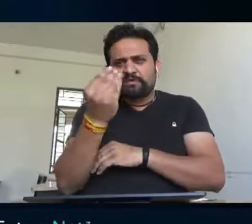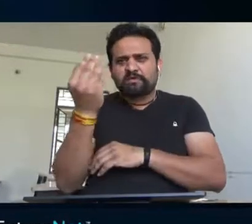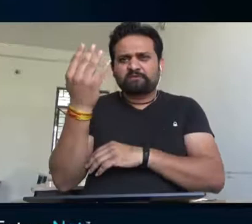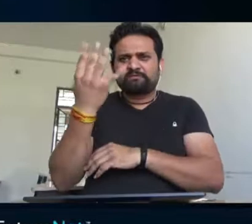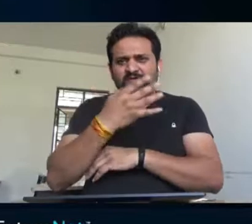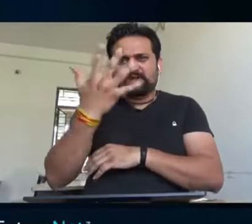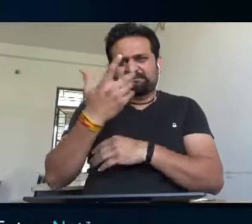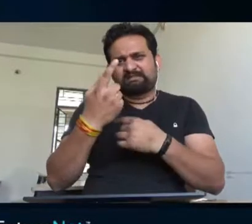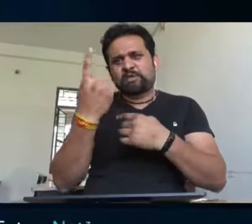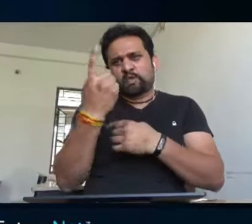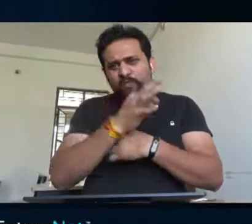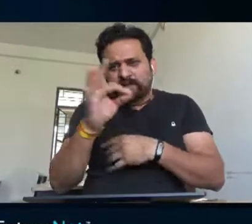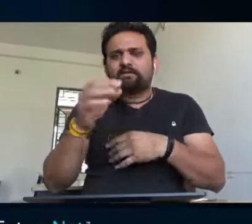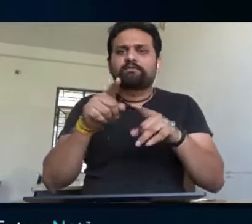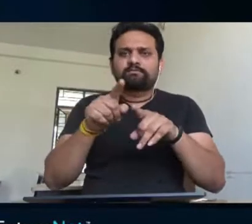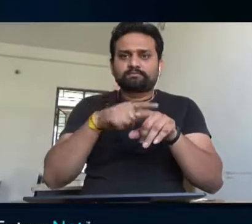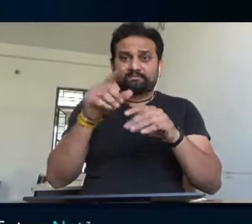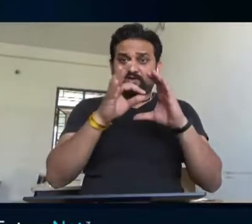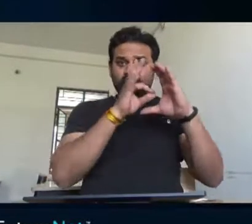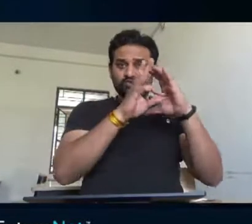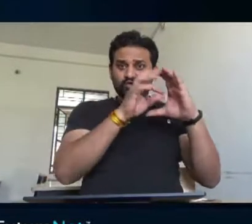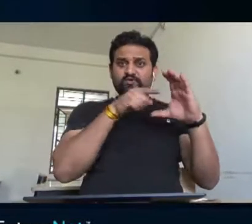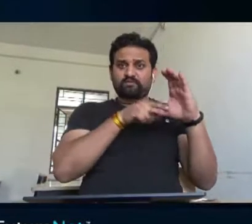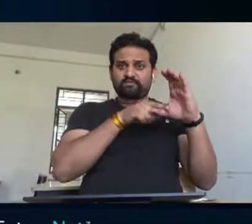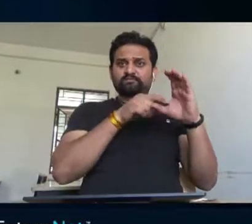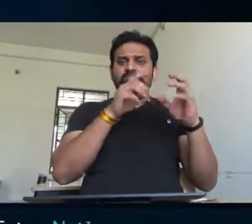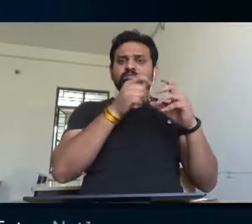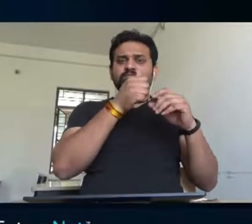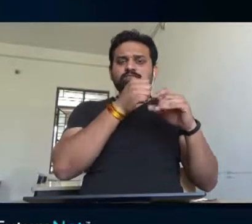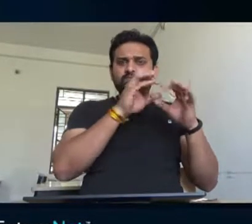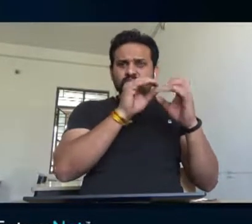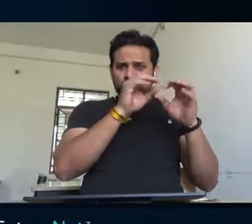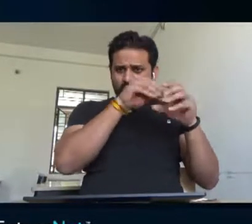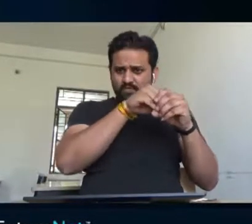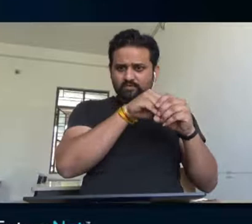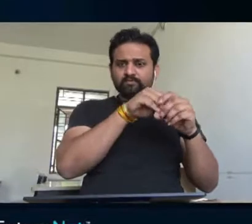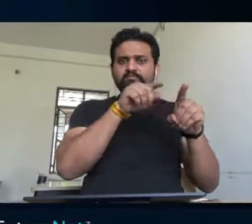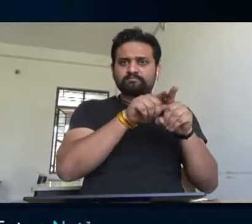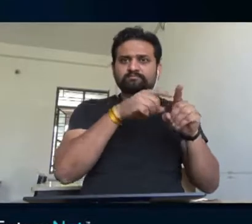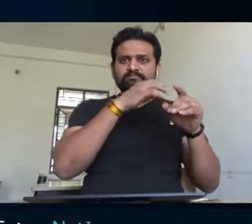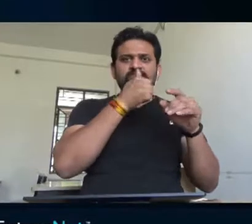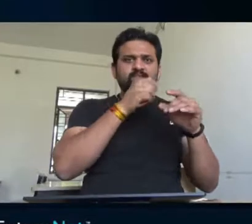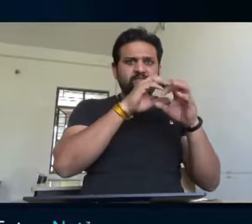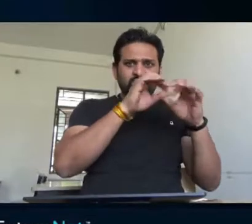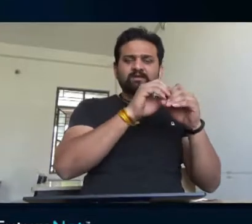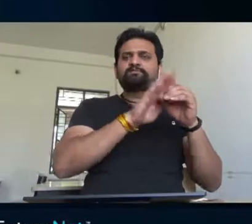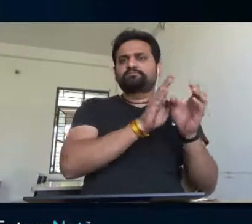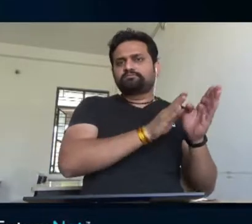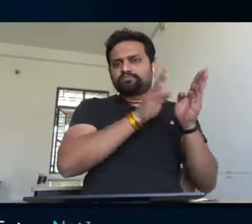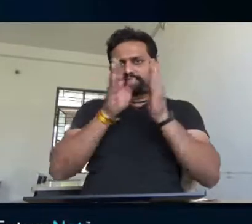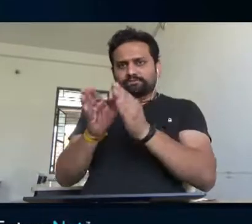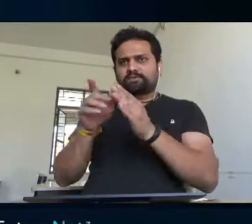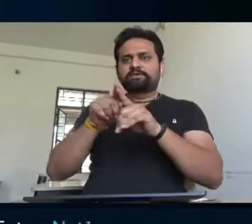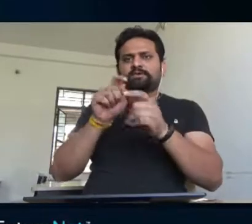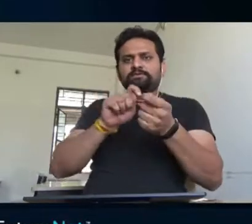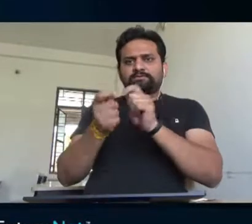can create with your commission from the Futuro Network codes, and you can use these codes also in FutureNet for the